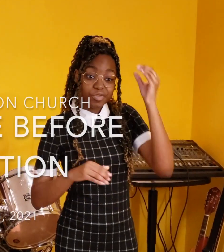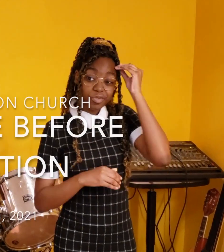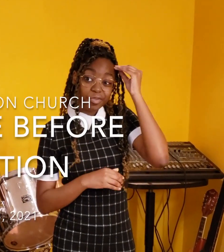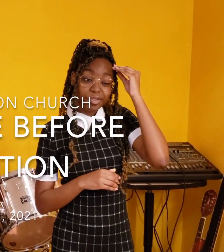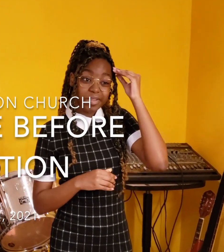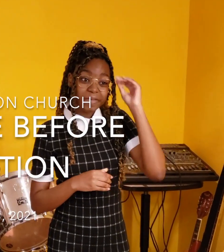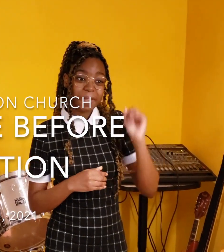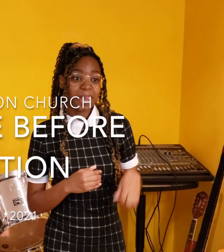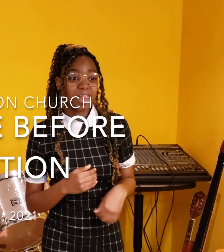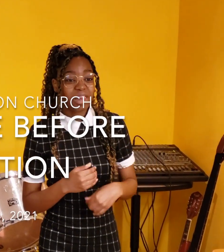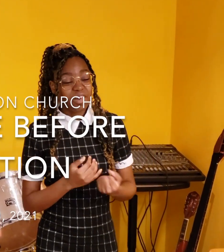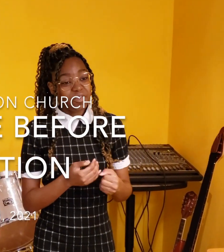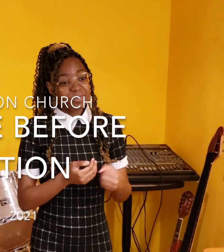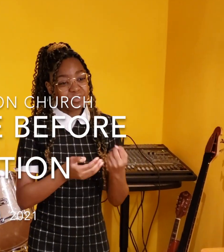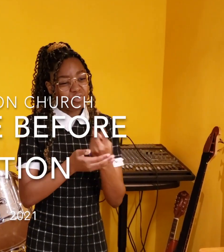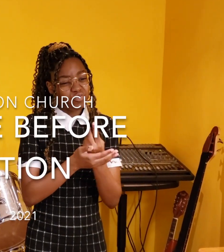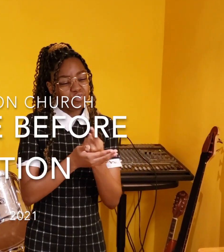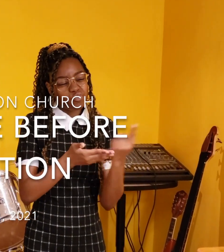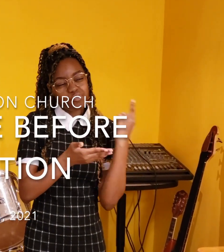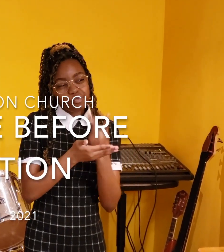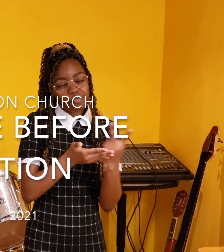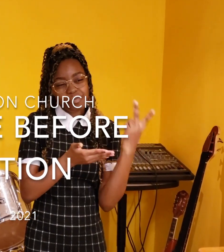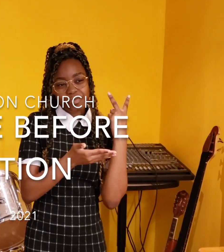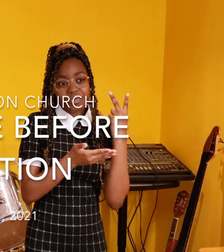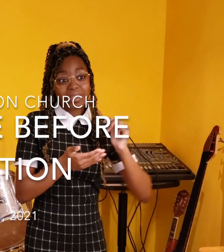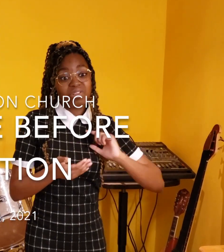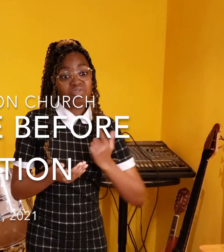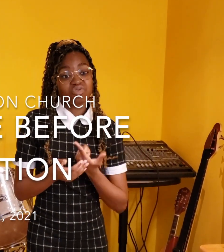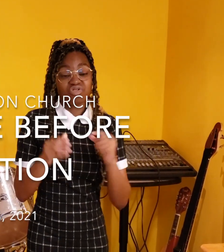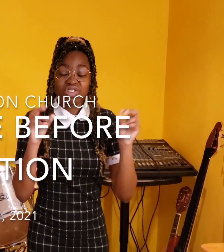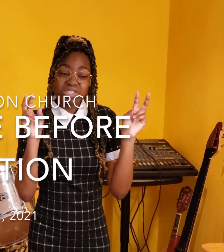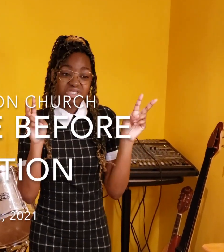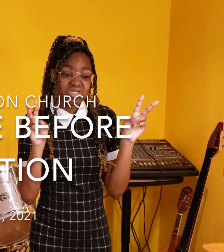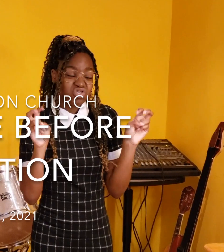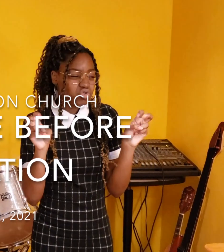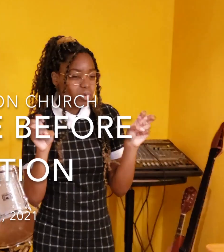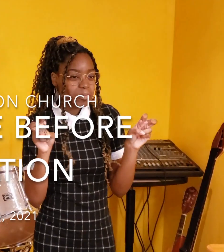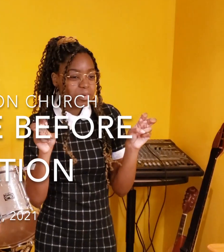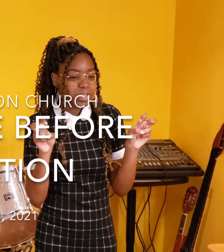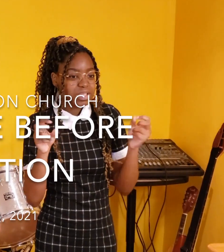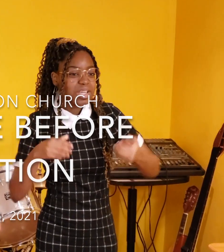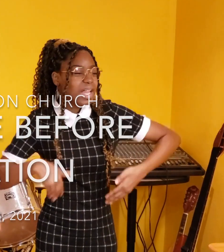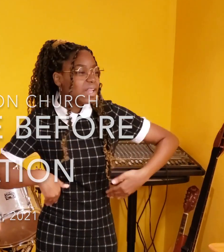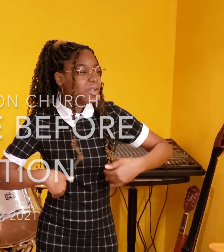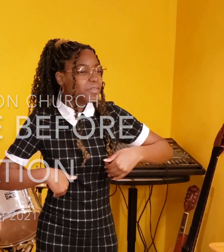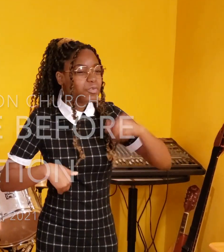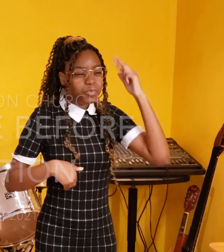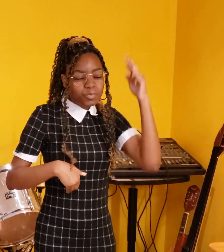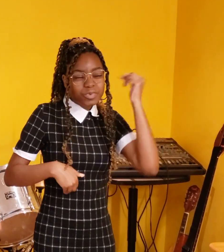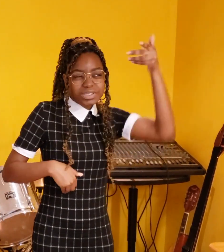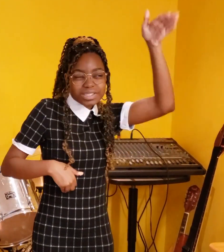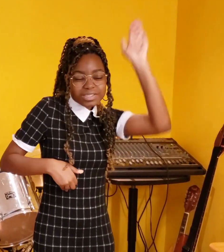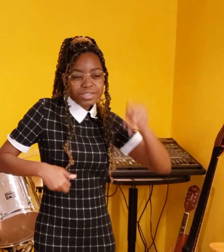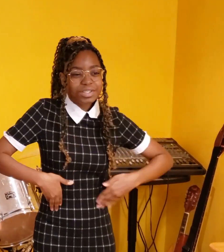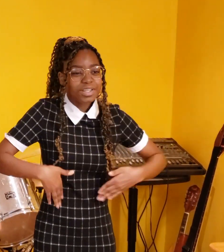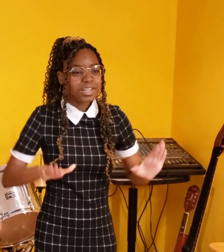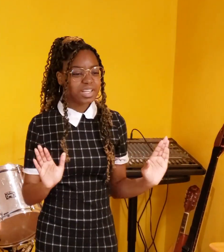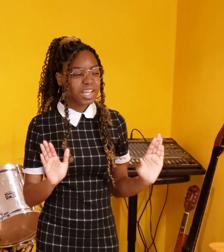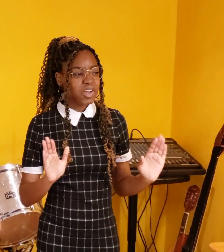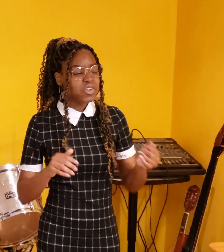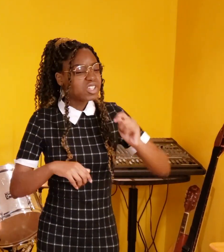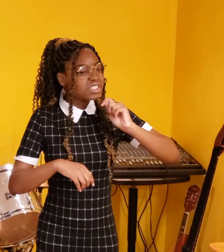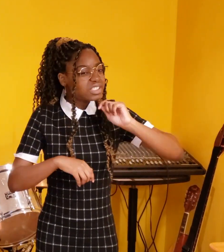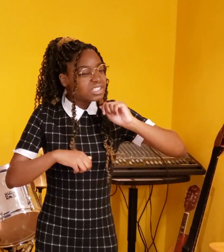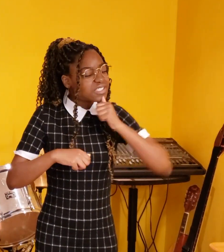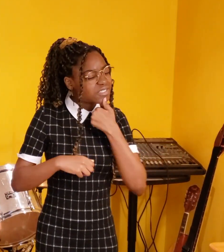the past few Sundays, we've been talking about why God has allowed suffering and pain in the world, or why there's evil